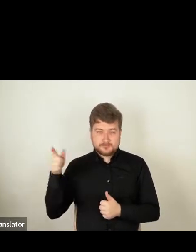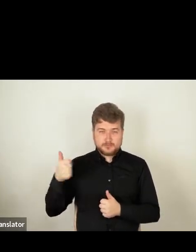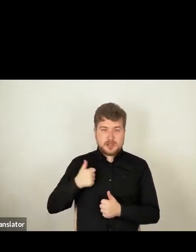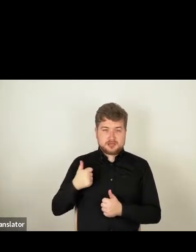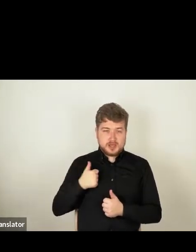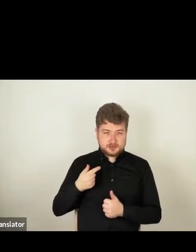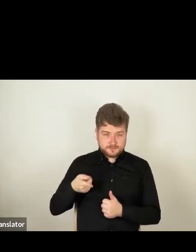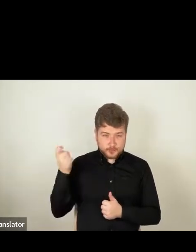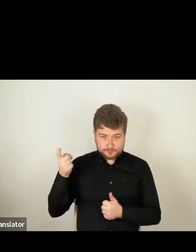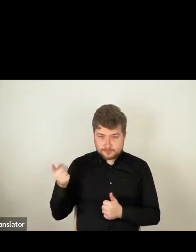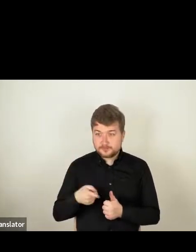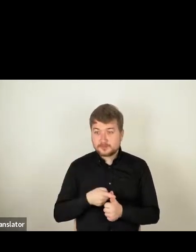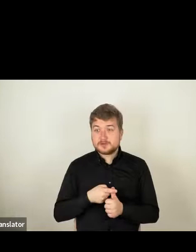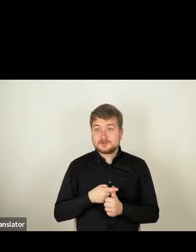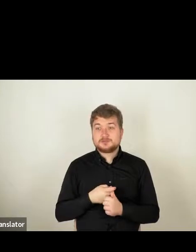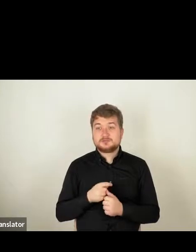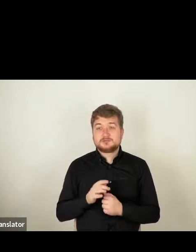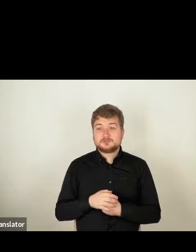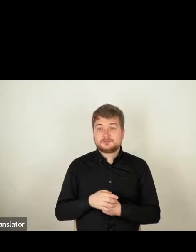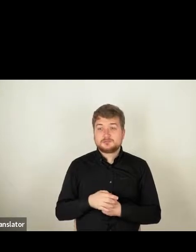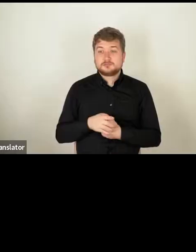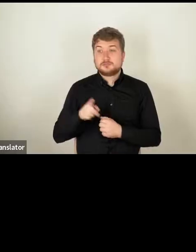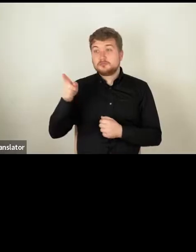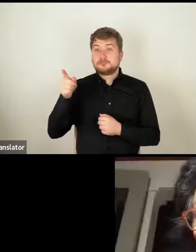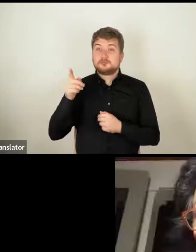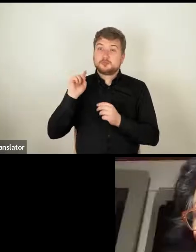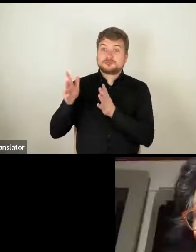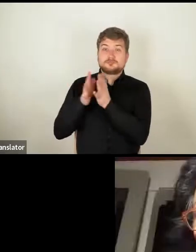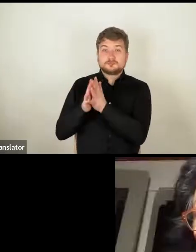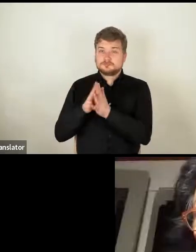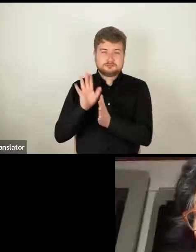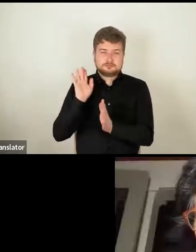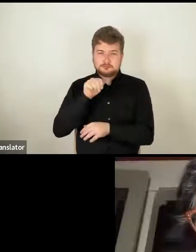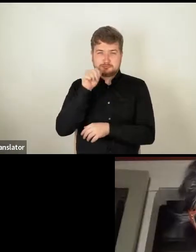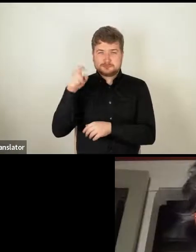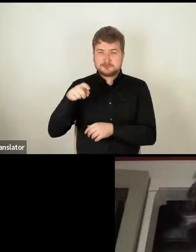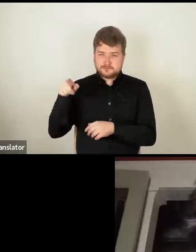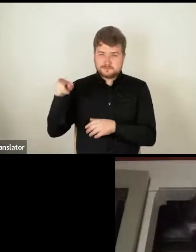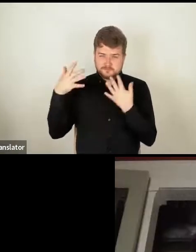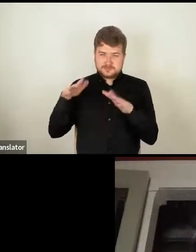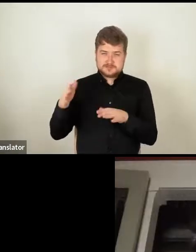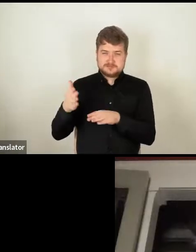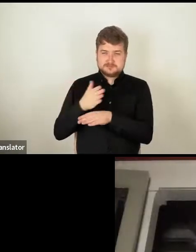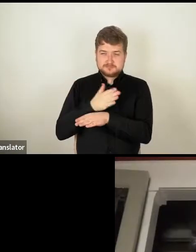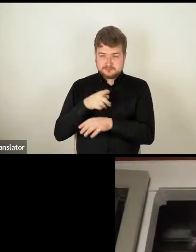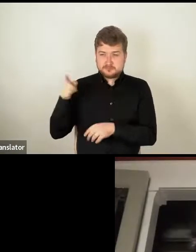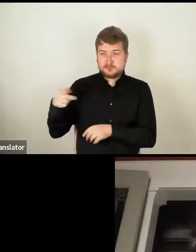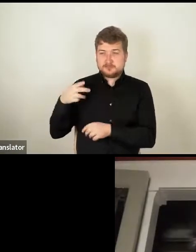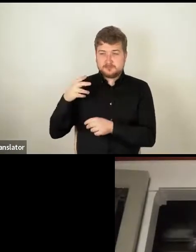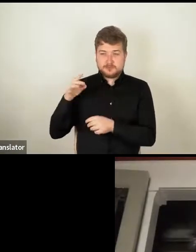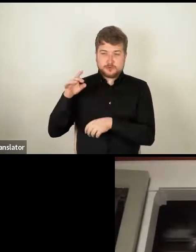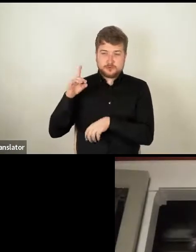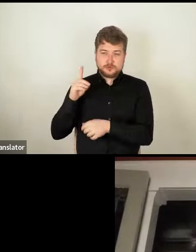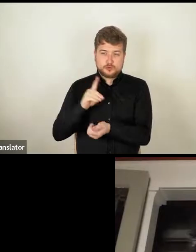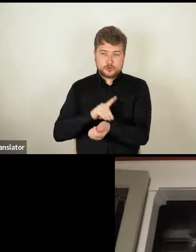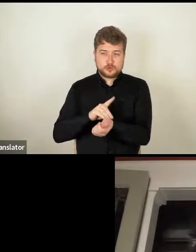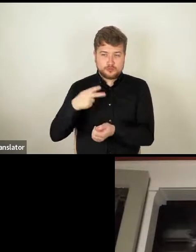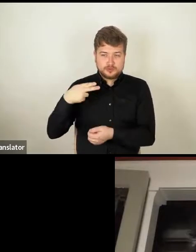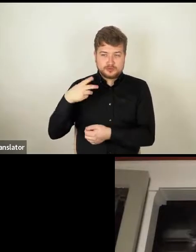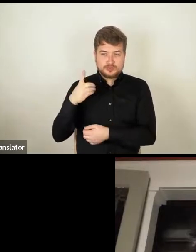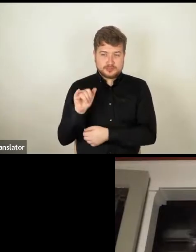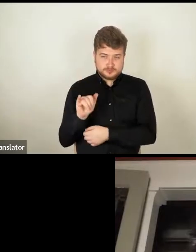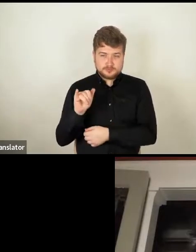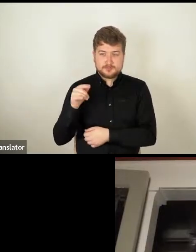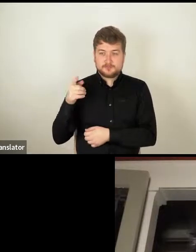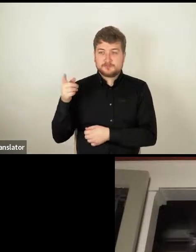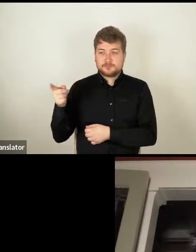our dear President Sederfeld said, Dr. Fry is famous for her work on different